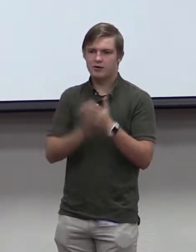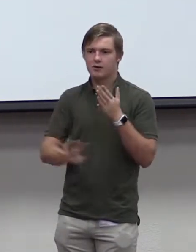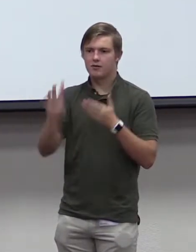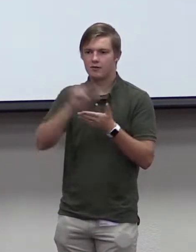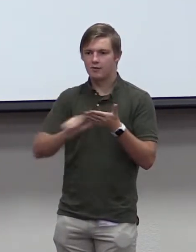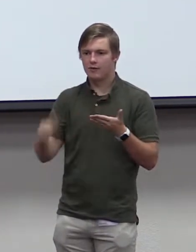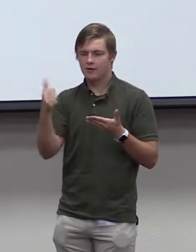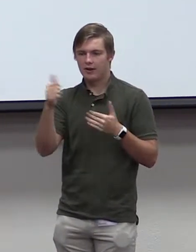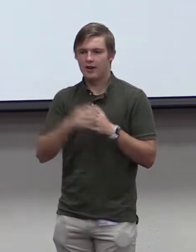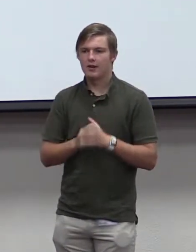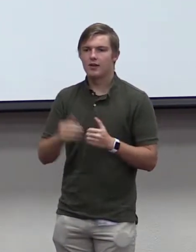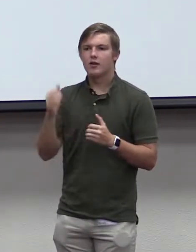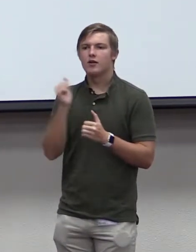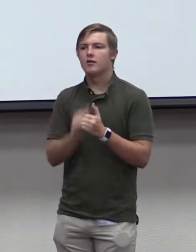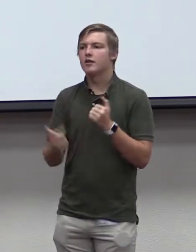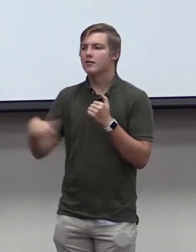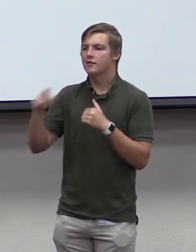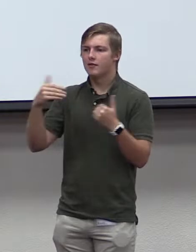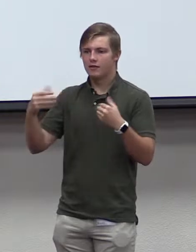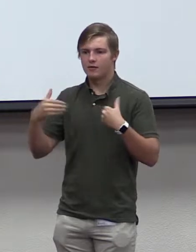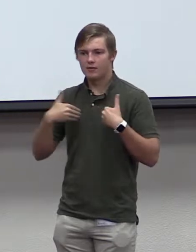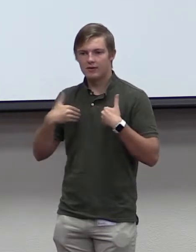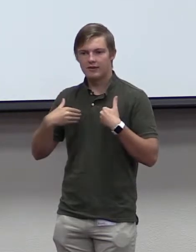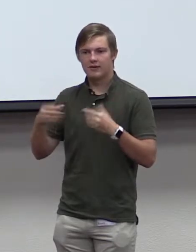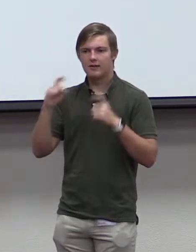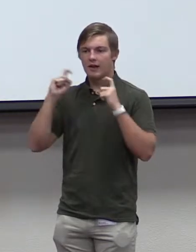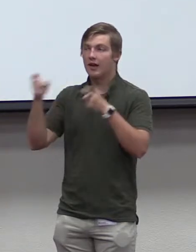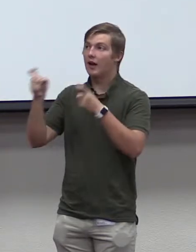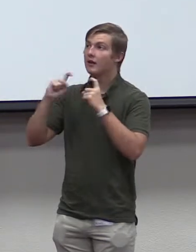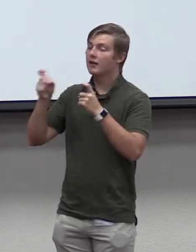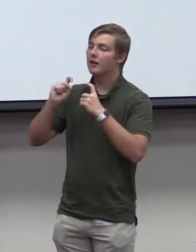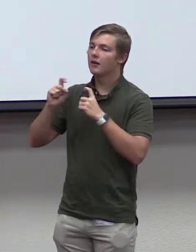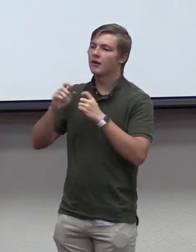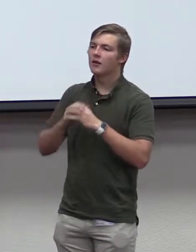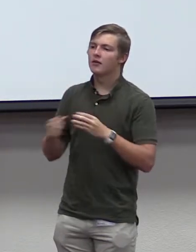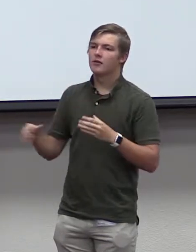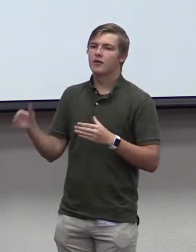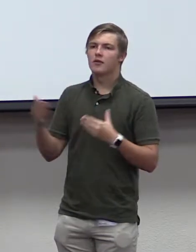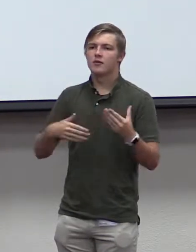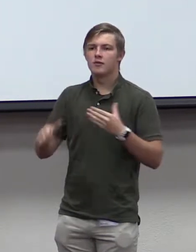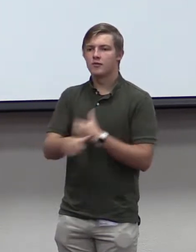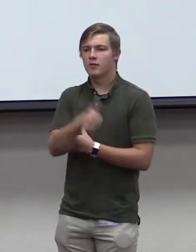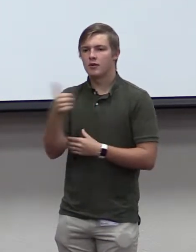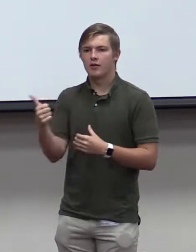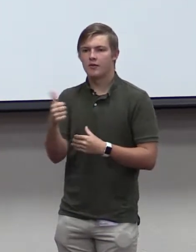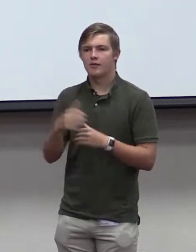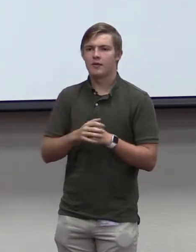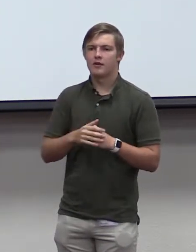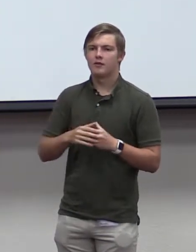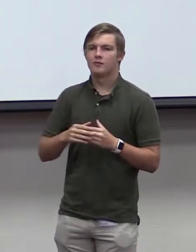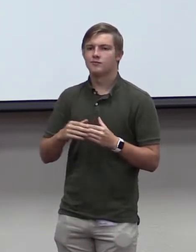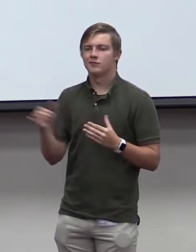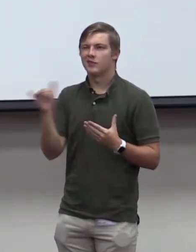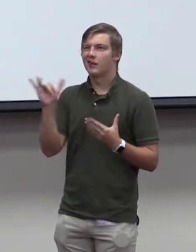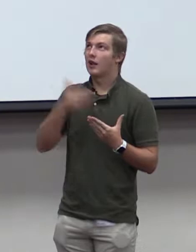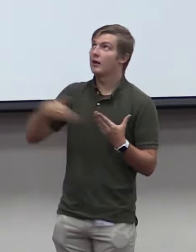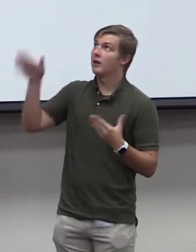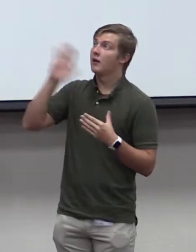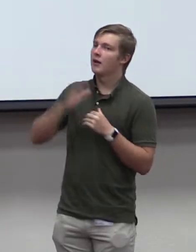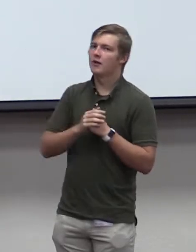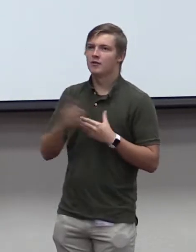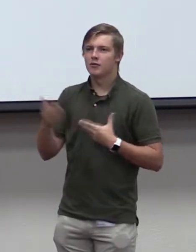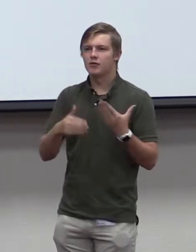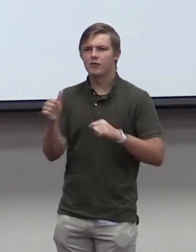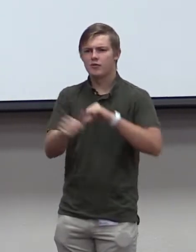As each has received a gift, use it to serve one another as good stewards of God's varied grace. So serving one another is kind of where I want to focus